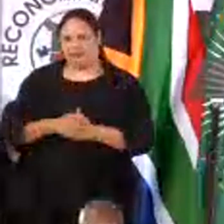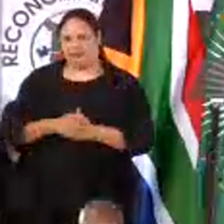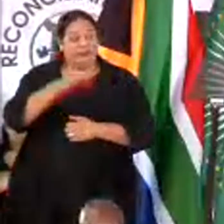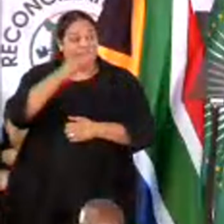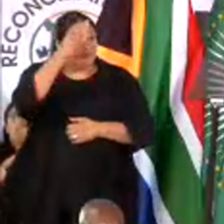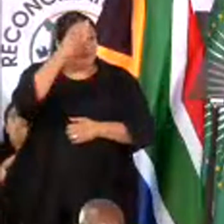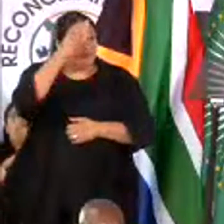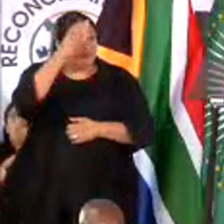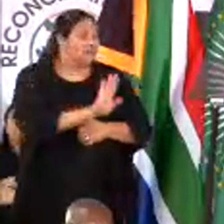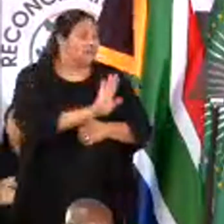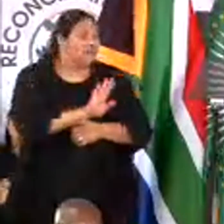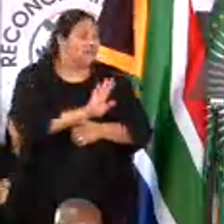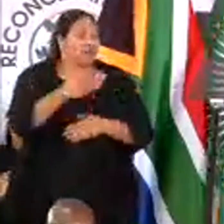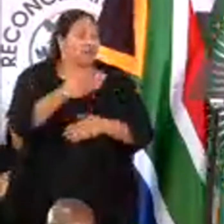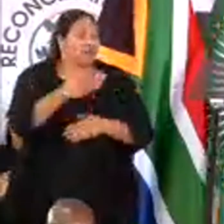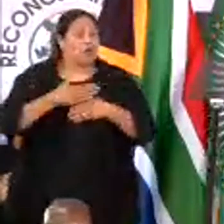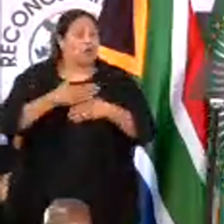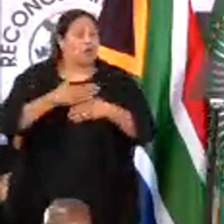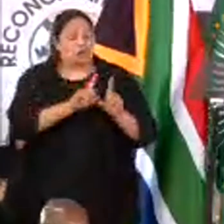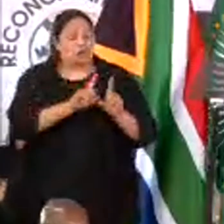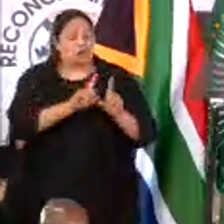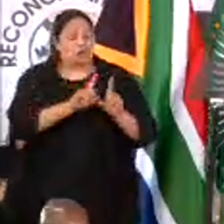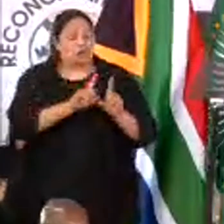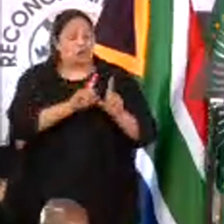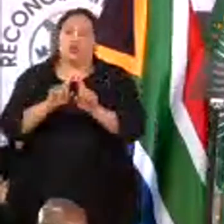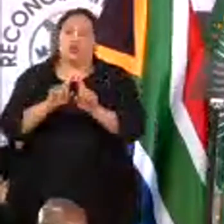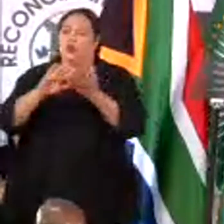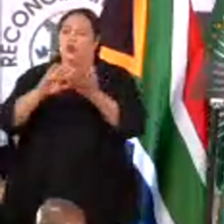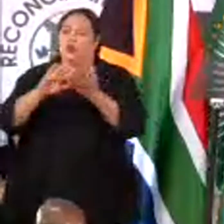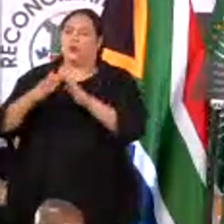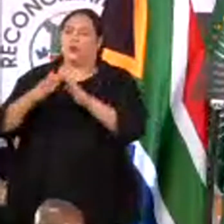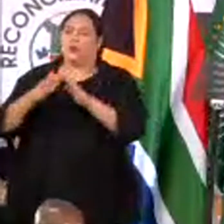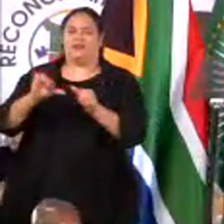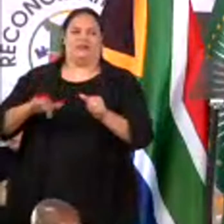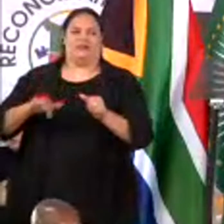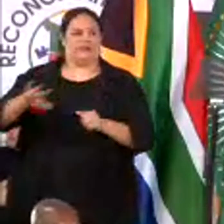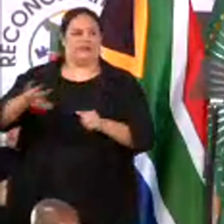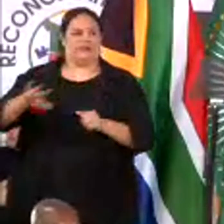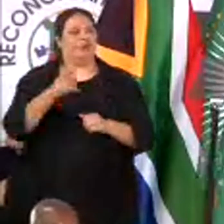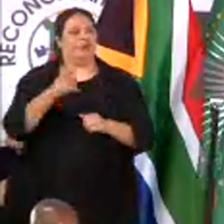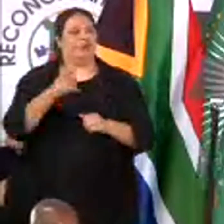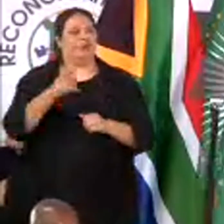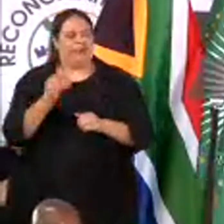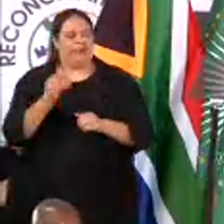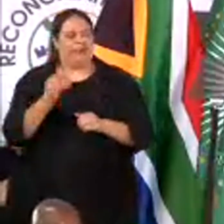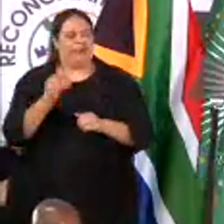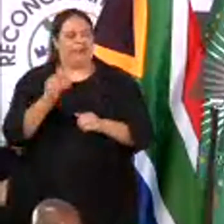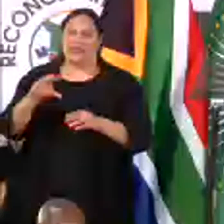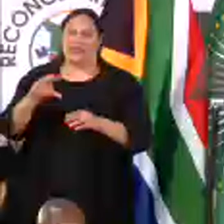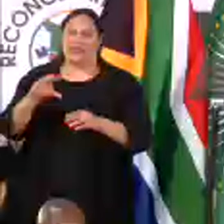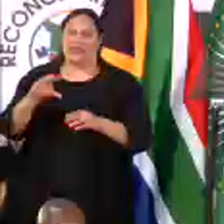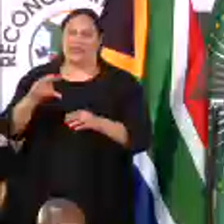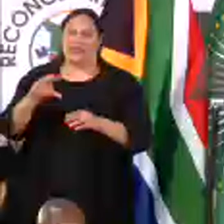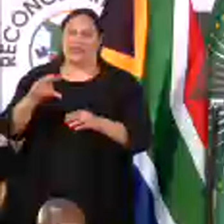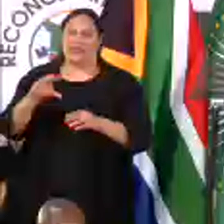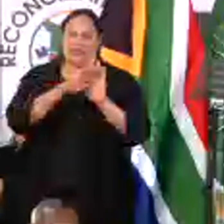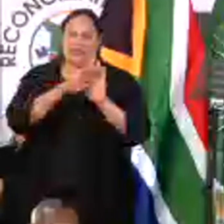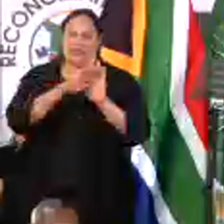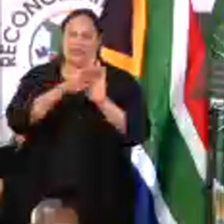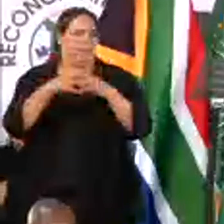Government, working alongside civil society, has invested in education